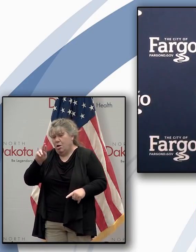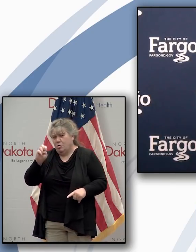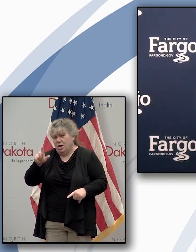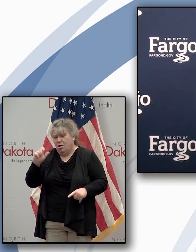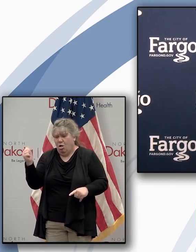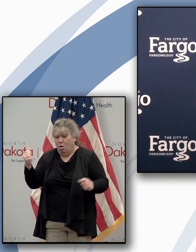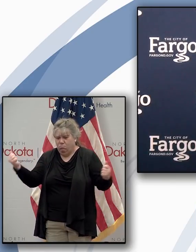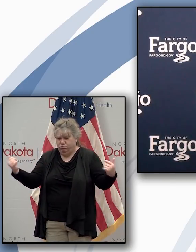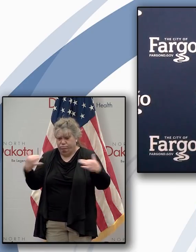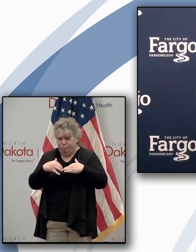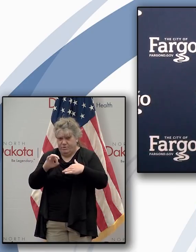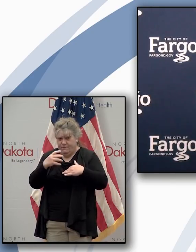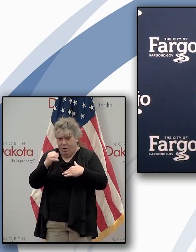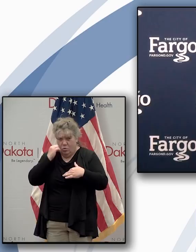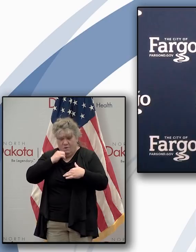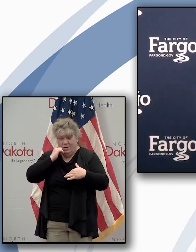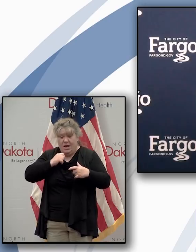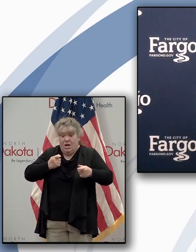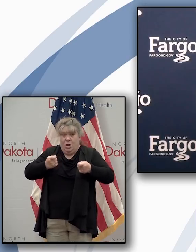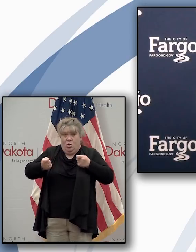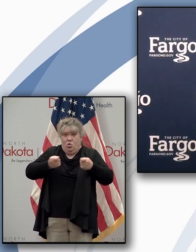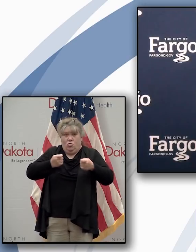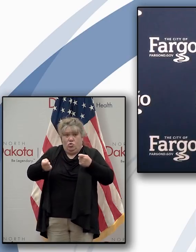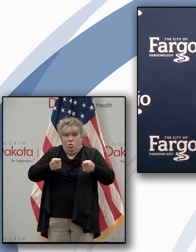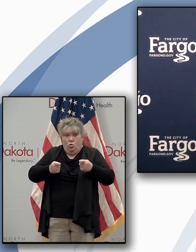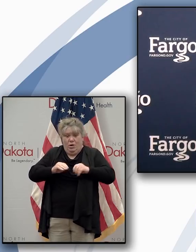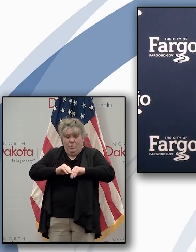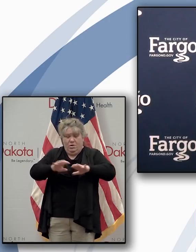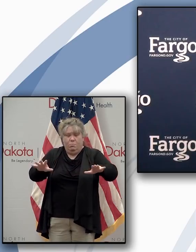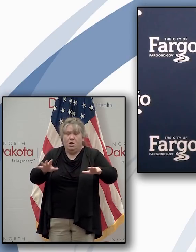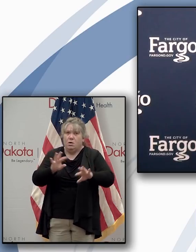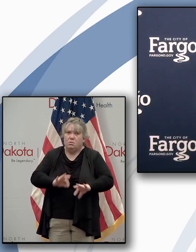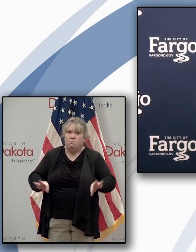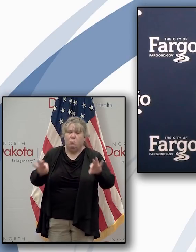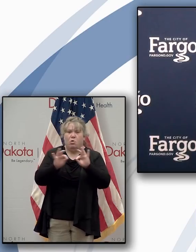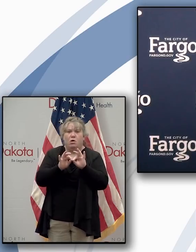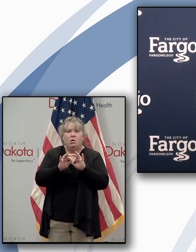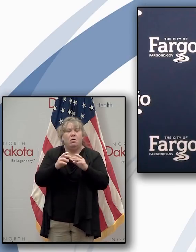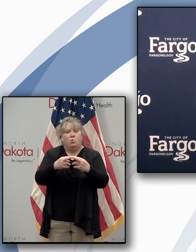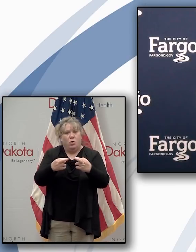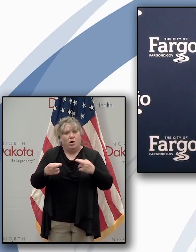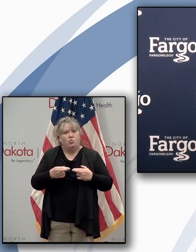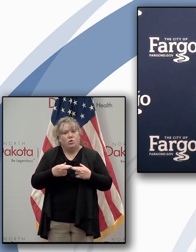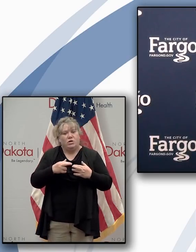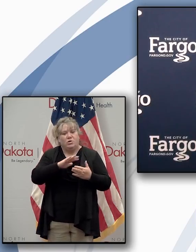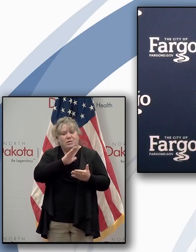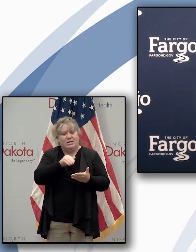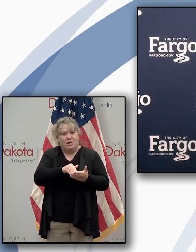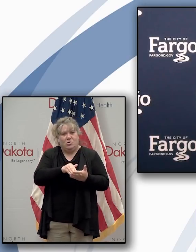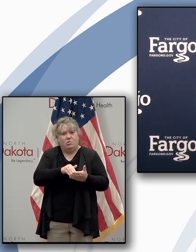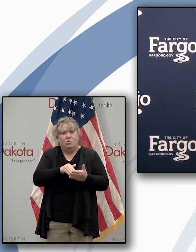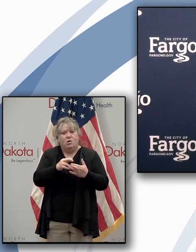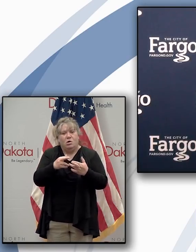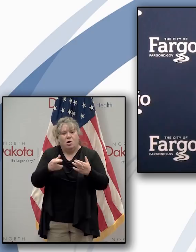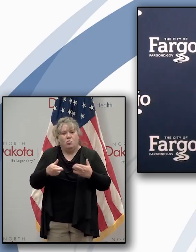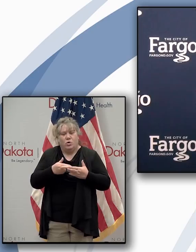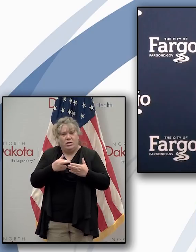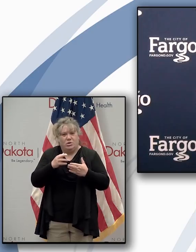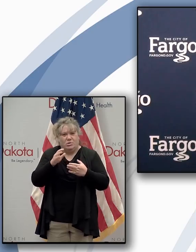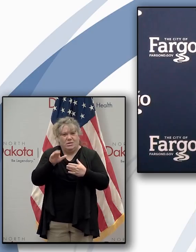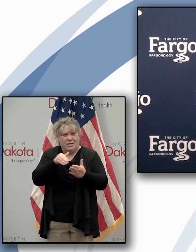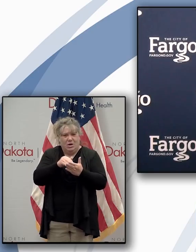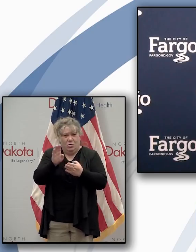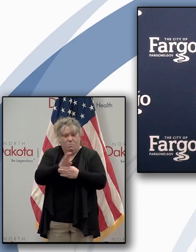within Cass is imperative to the region. We're a regional population, a regional center of commerce. We'll continue to be that.